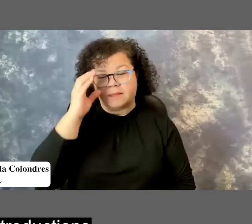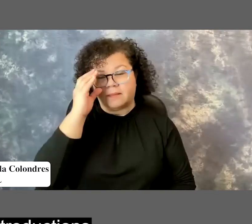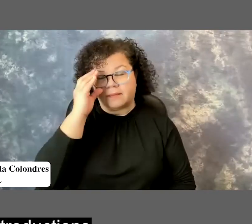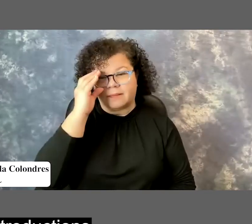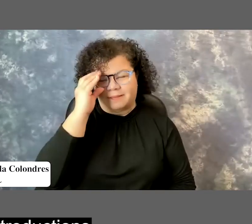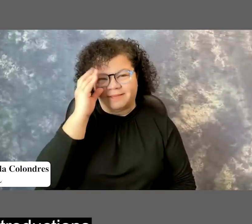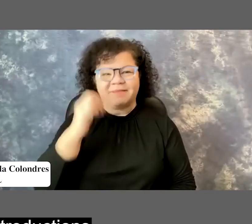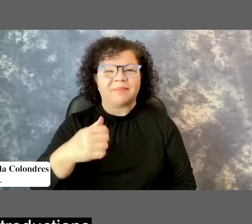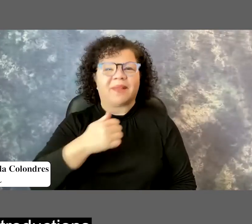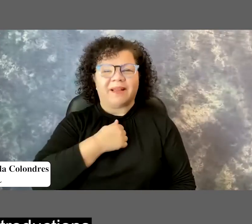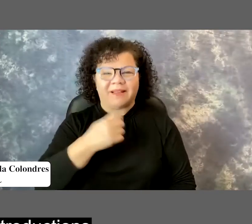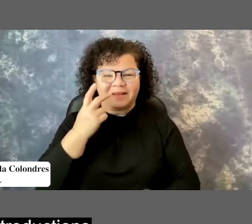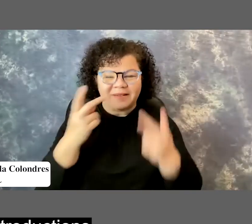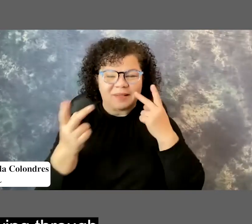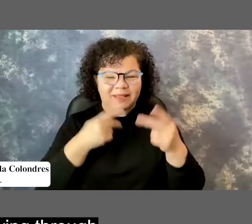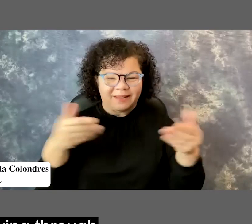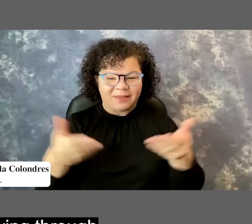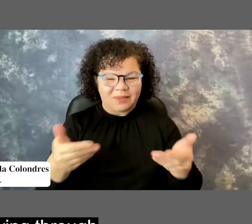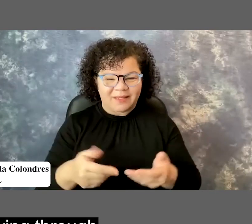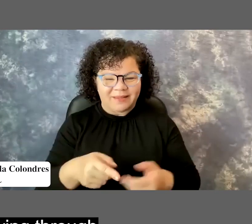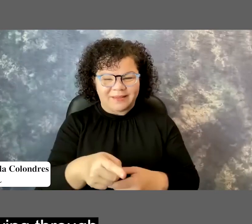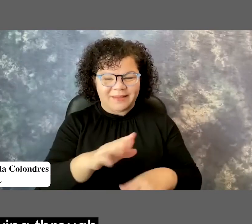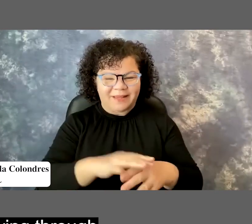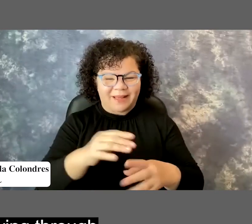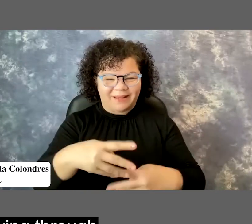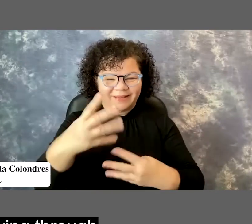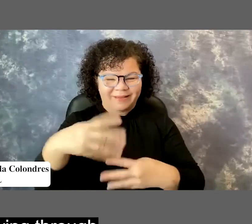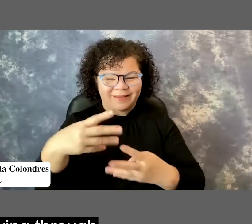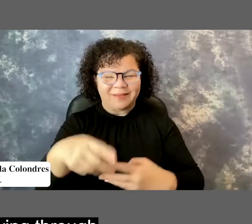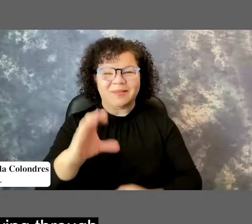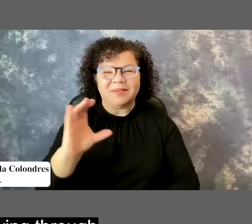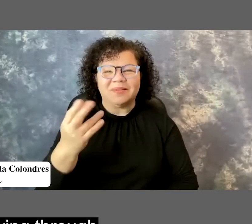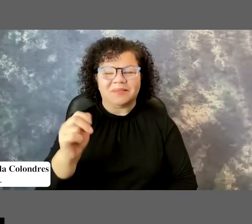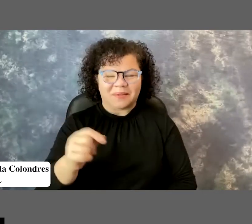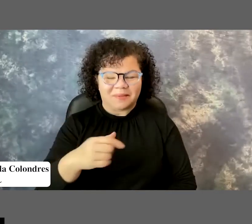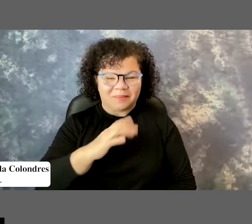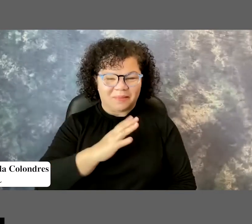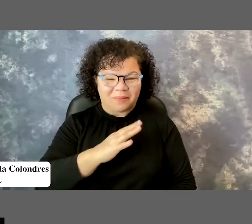I love seeing the introductions that are already flowing through the chat.